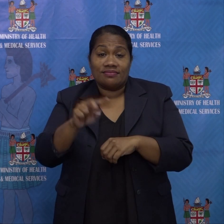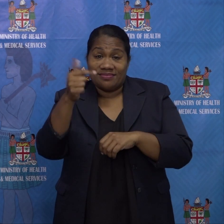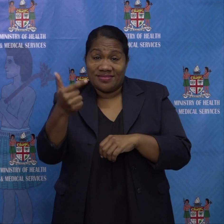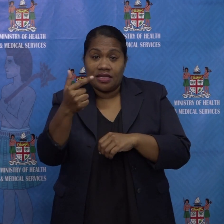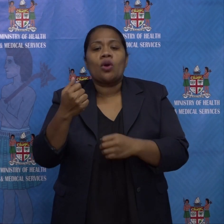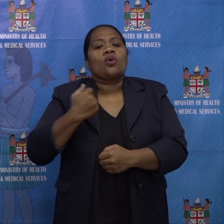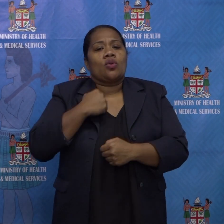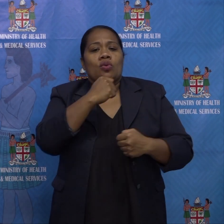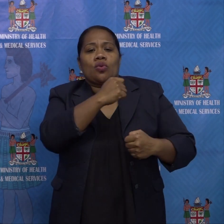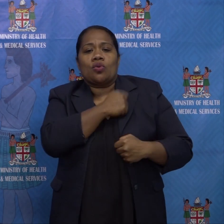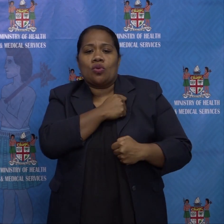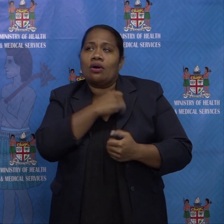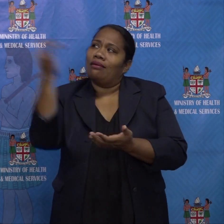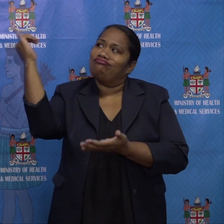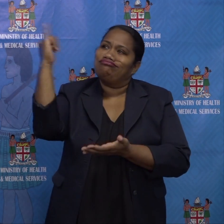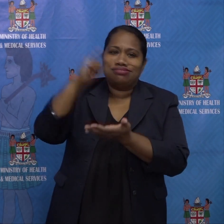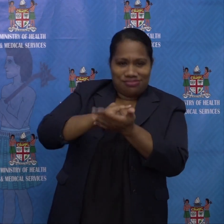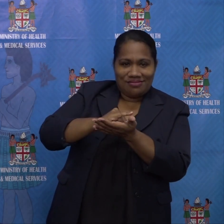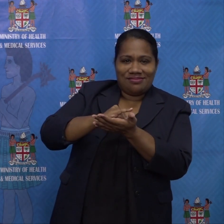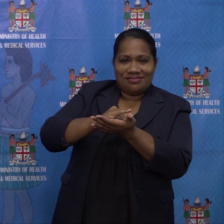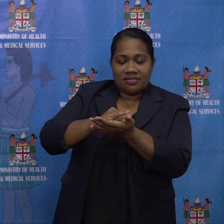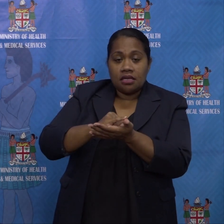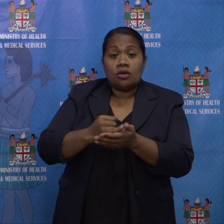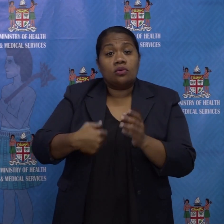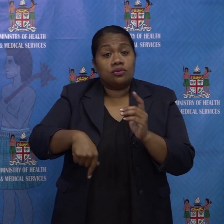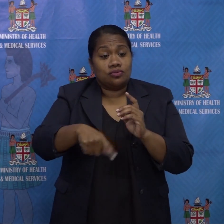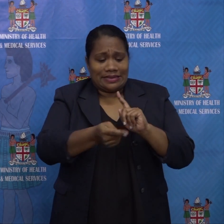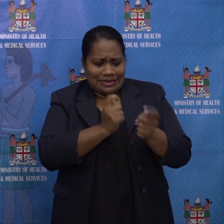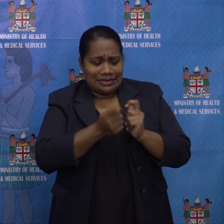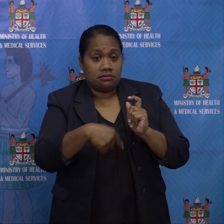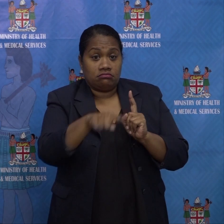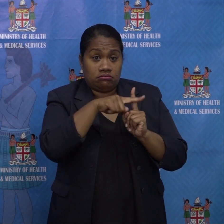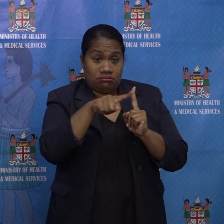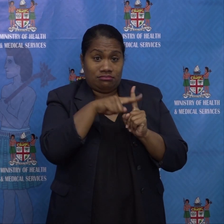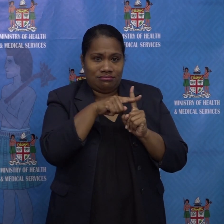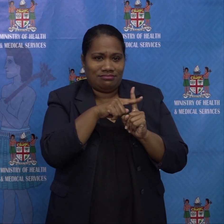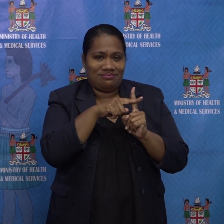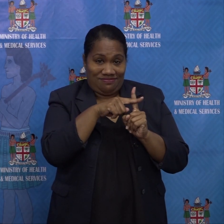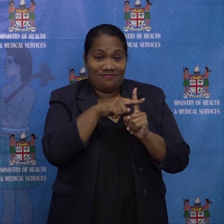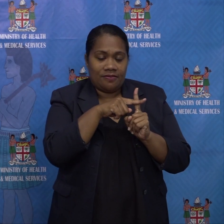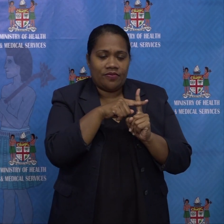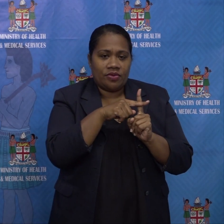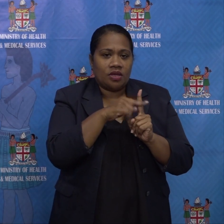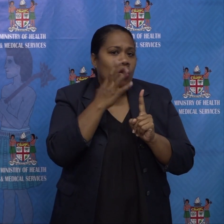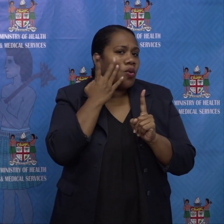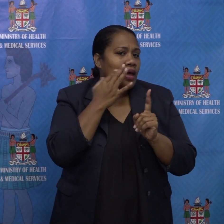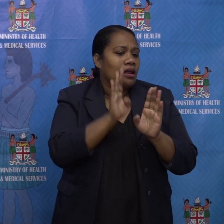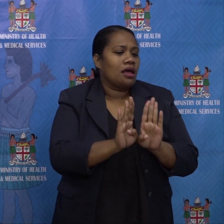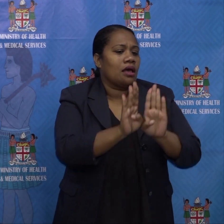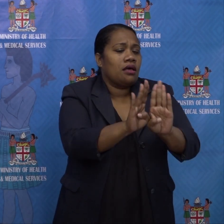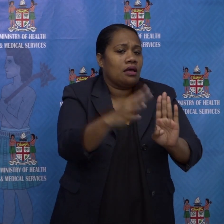from international peacekeeping duties. They tested positive during routine testing while undergoing 14 days of quarantine